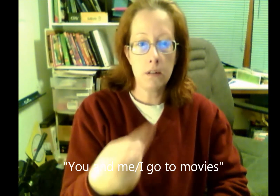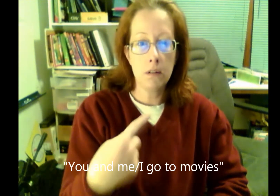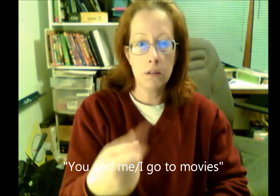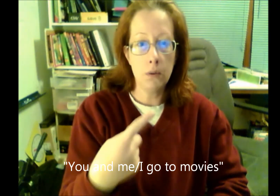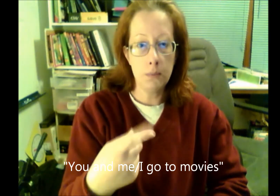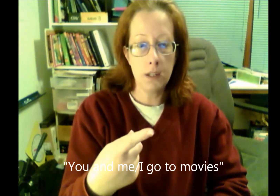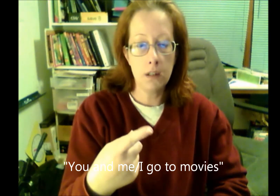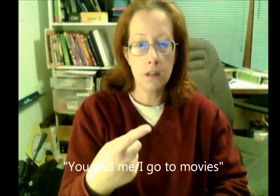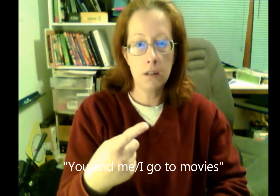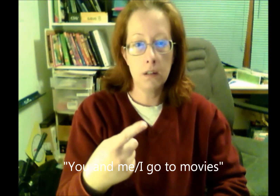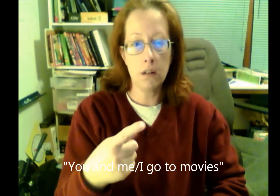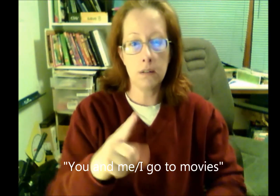you and me